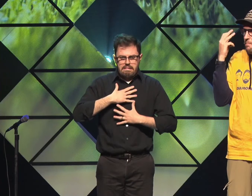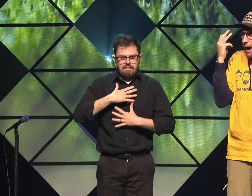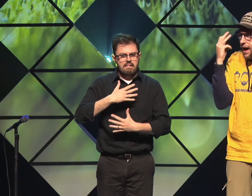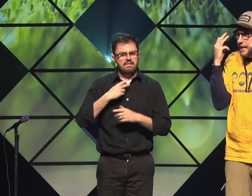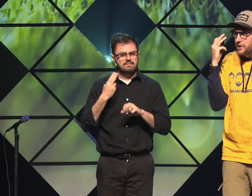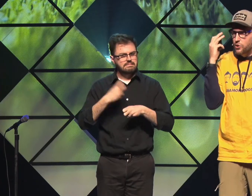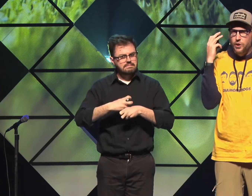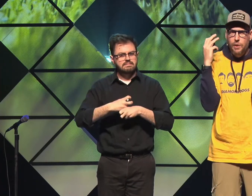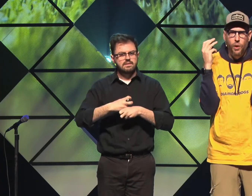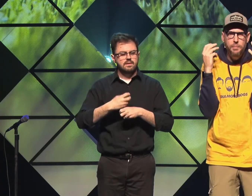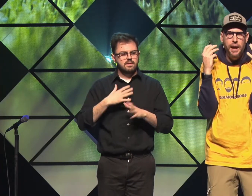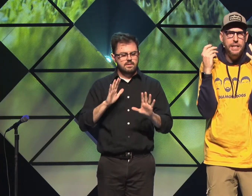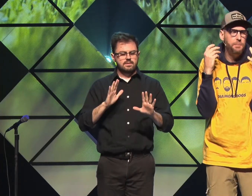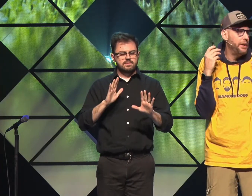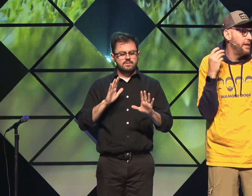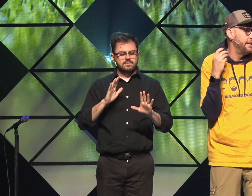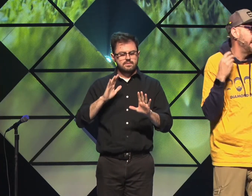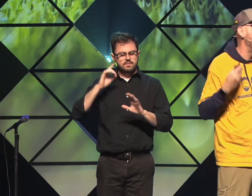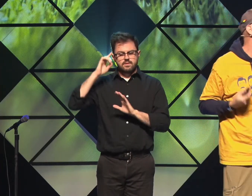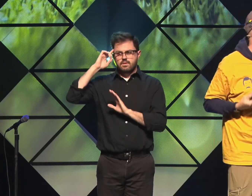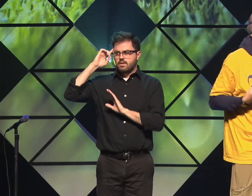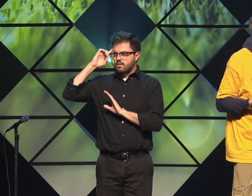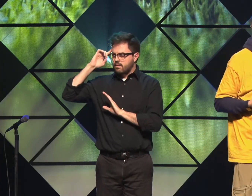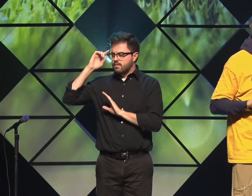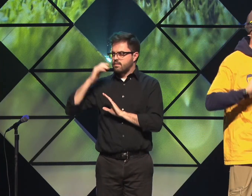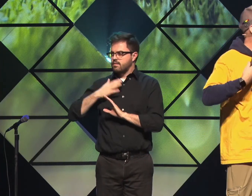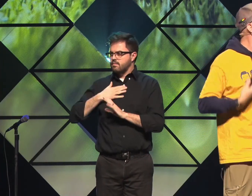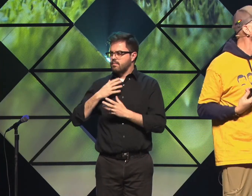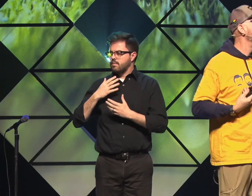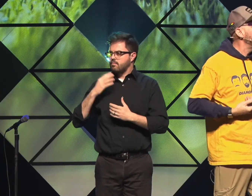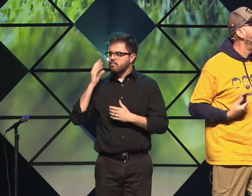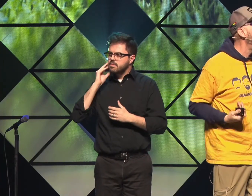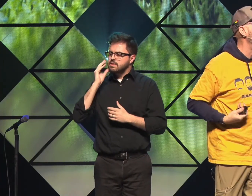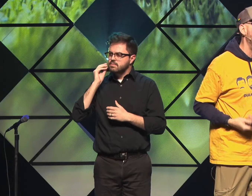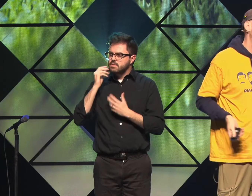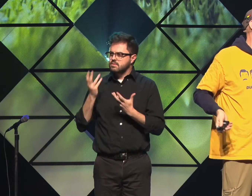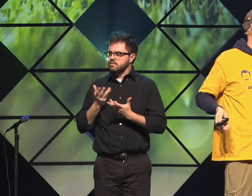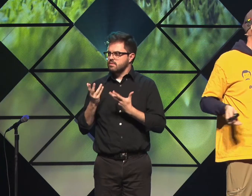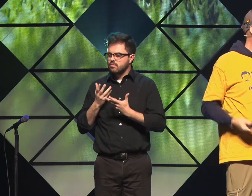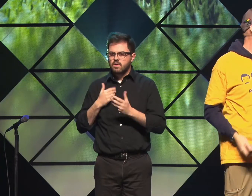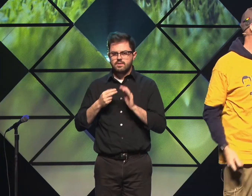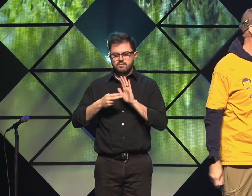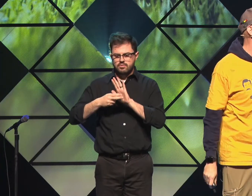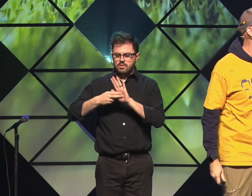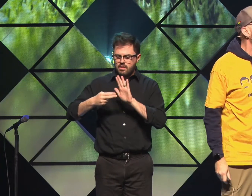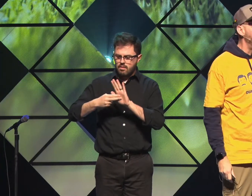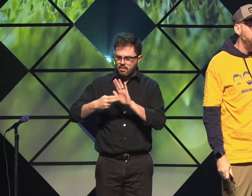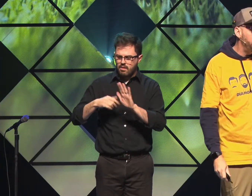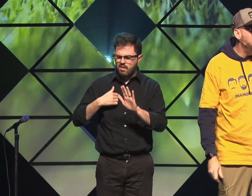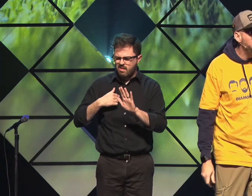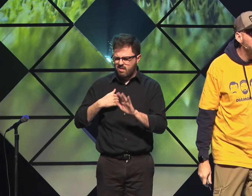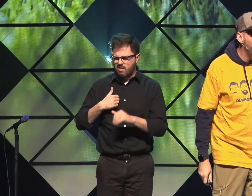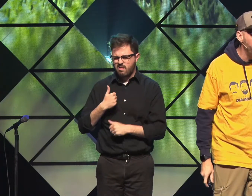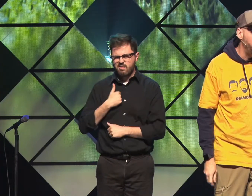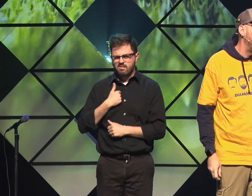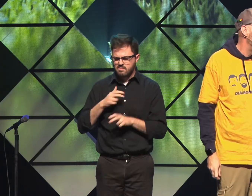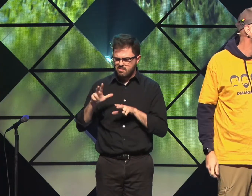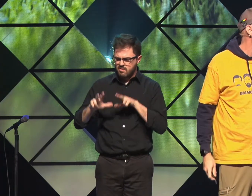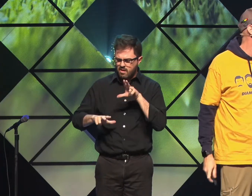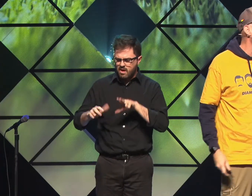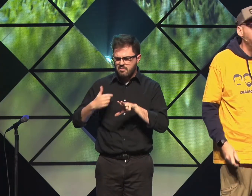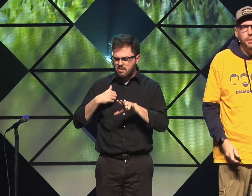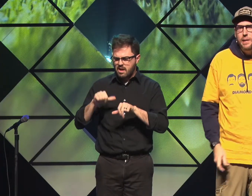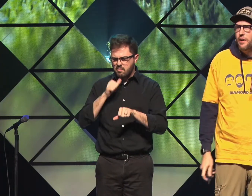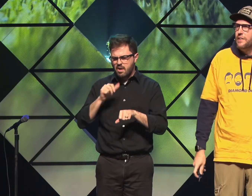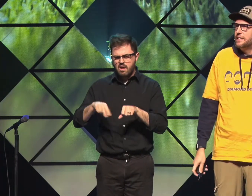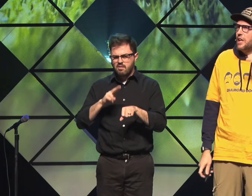your mind goes, okay, what am I experiencing? And you label that like I do as awkward. I'm just an awkward person. Everybody here is normal. That's not